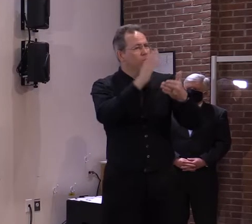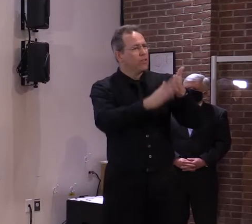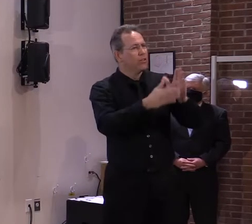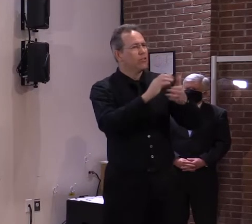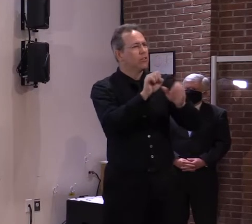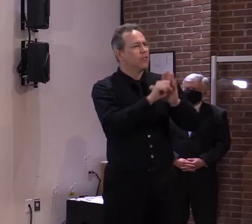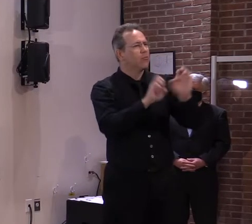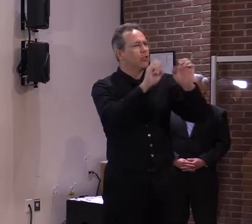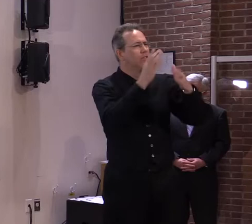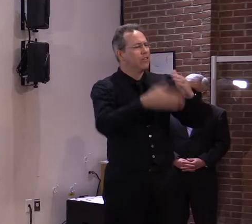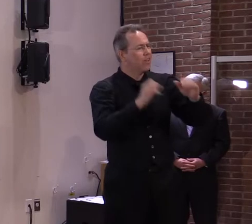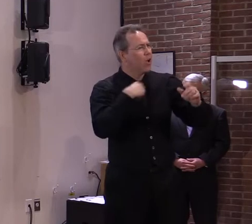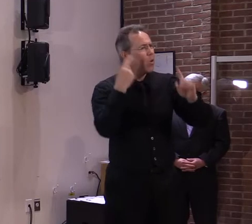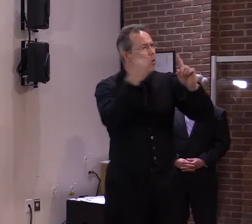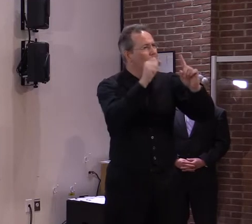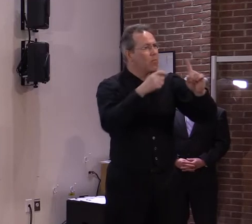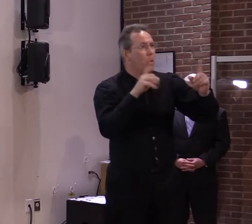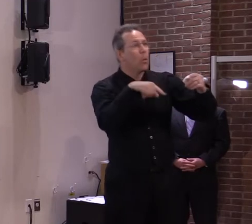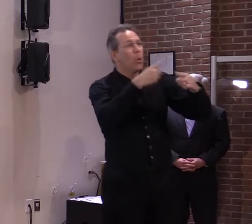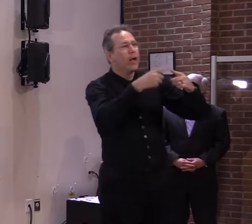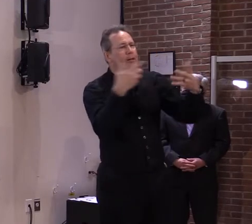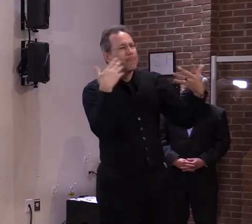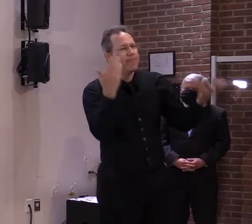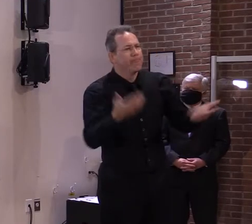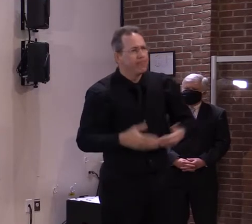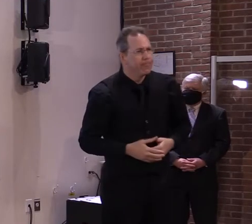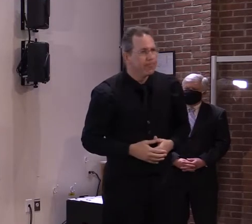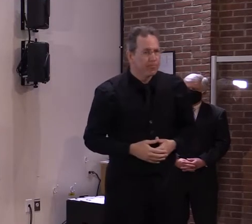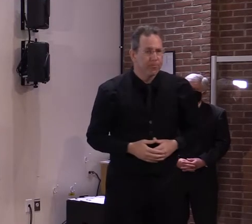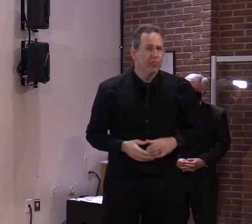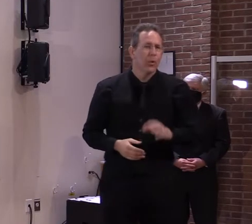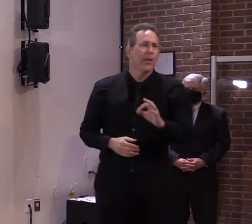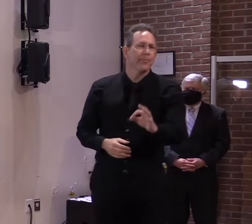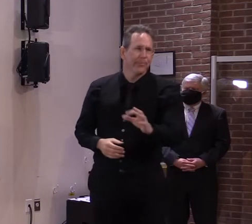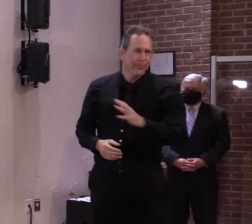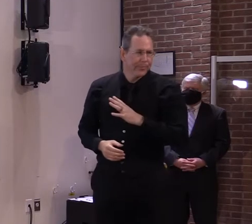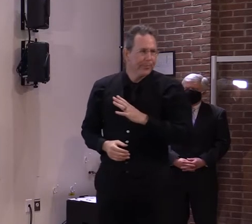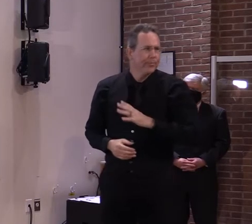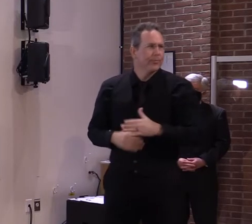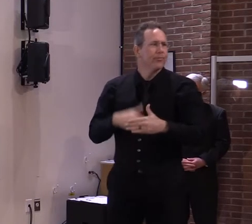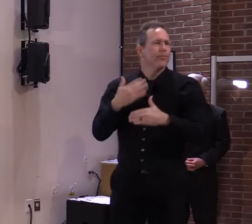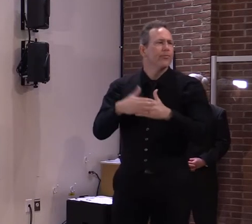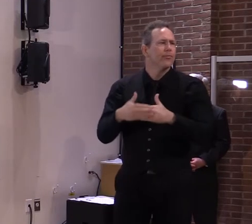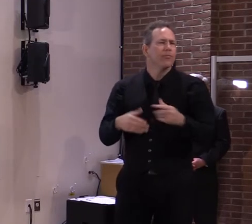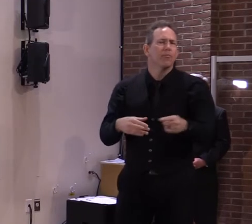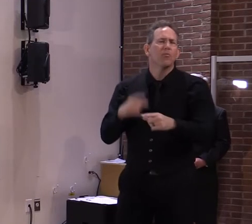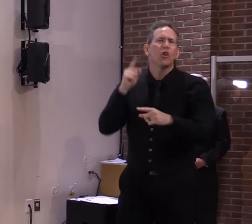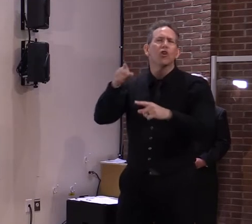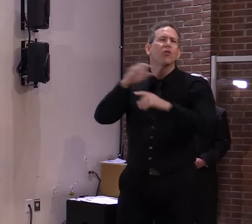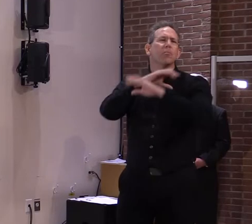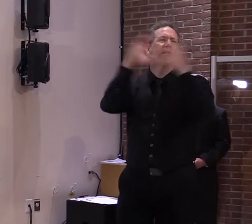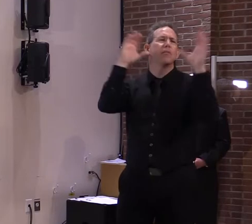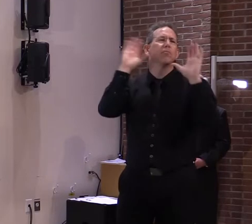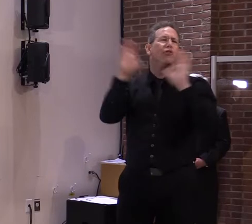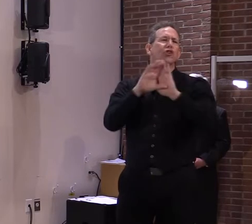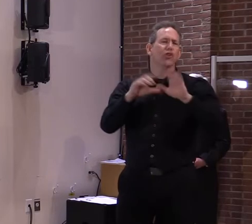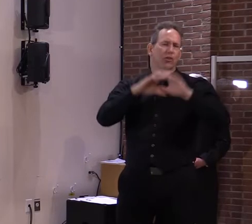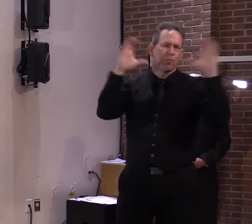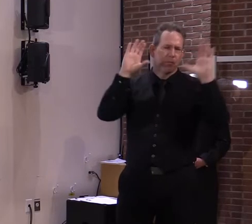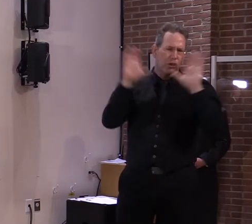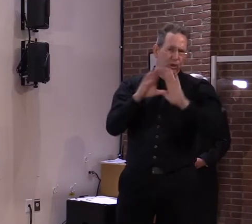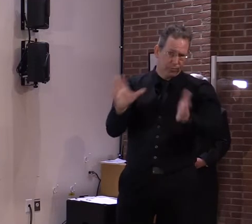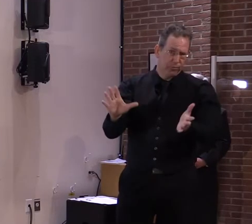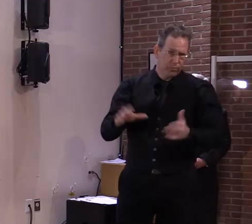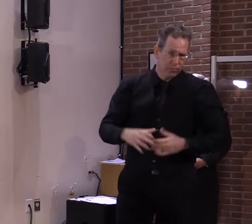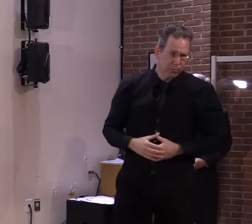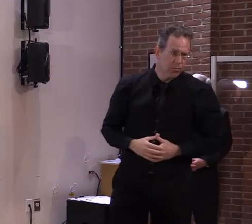And then kind of a follow-up to that, I guess, looking big picture, what is the kind of acceptable, if you will, amount of COVID-19 cases